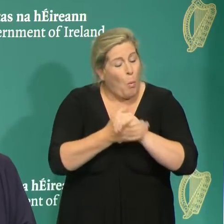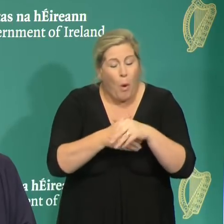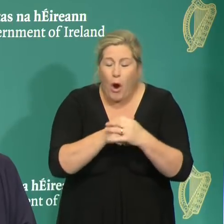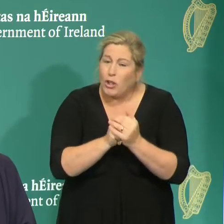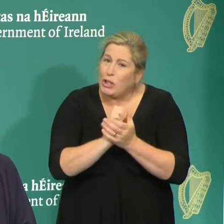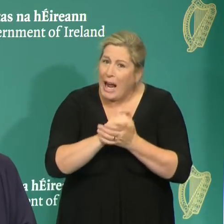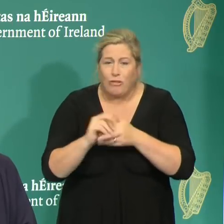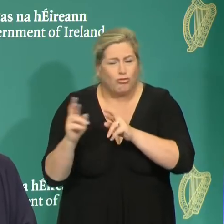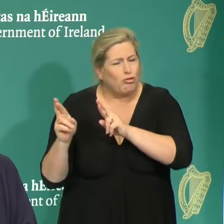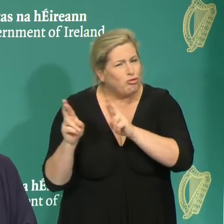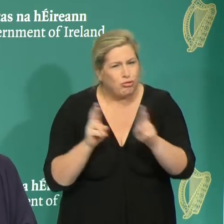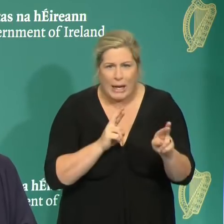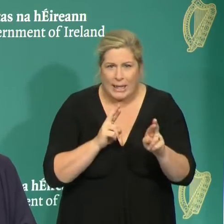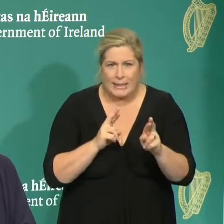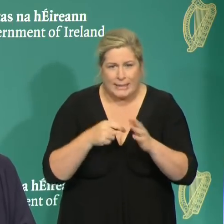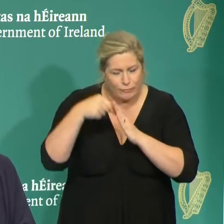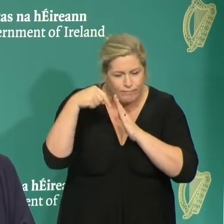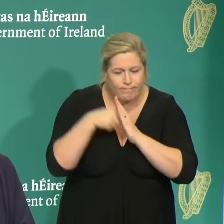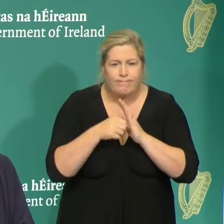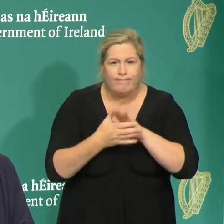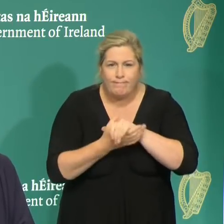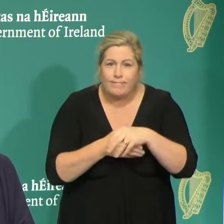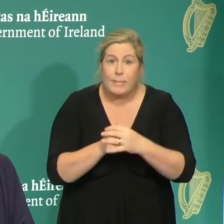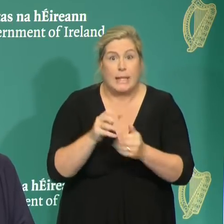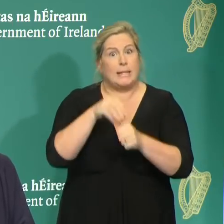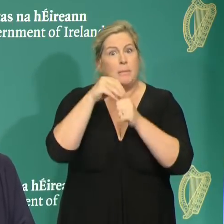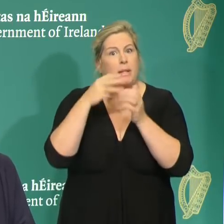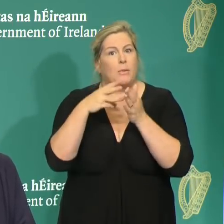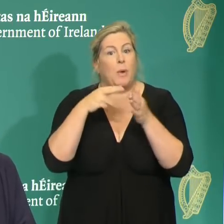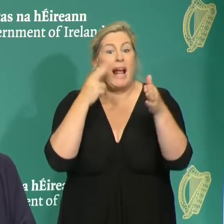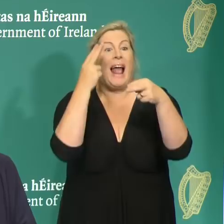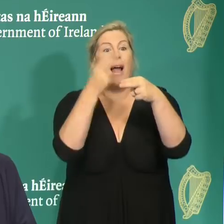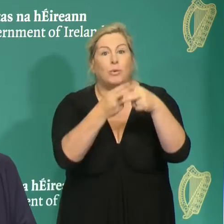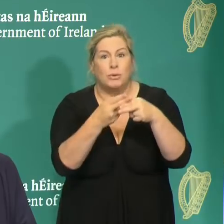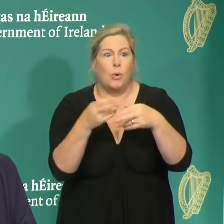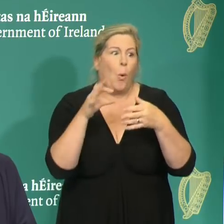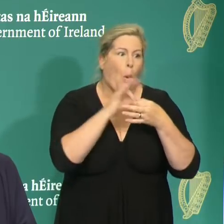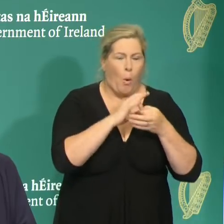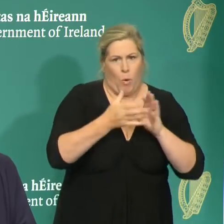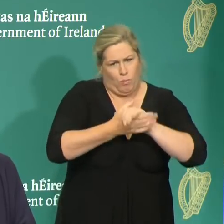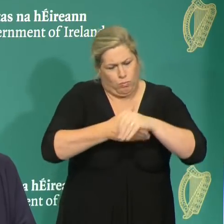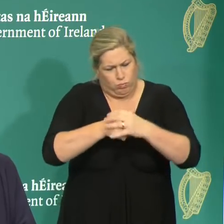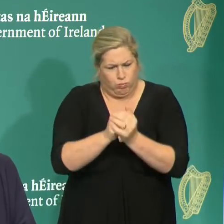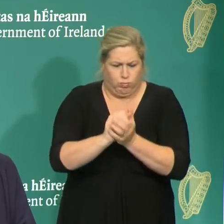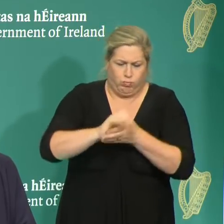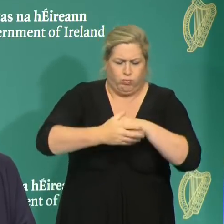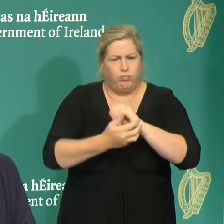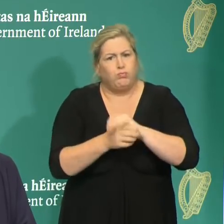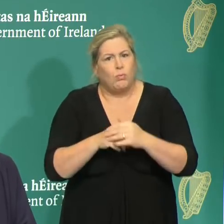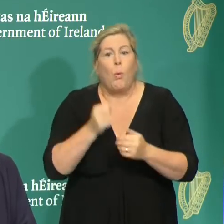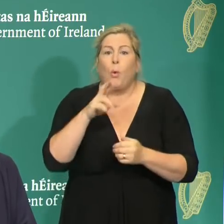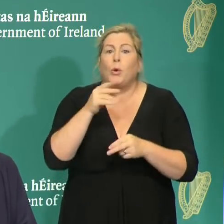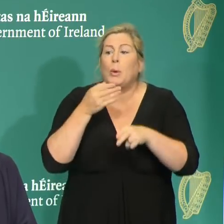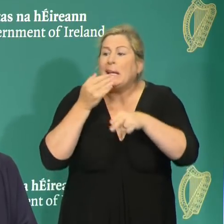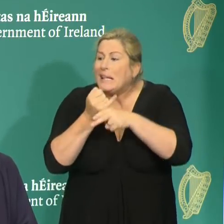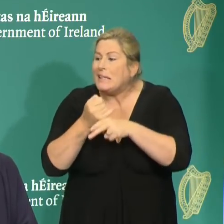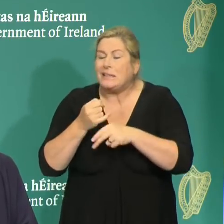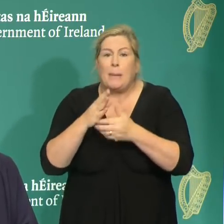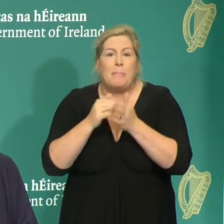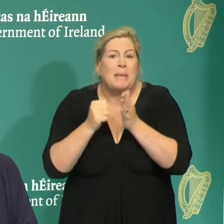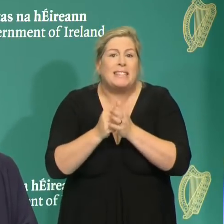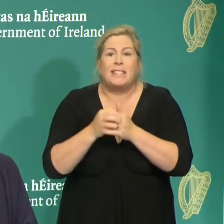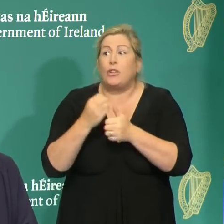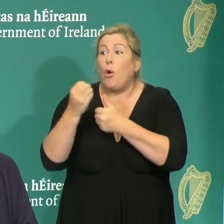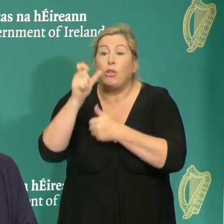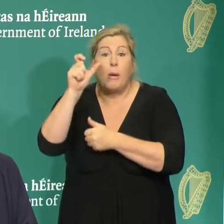regularly and thoroughly, especially after you have been out and about or in and out of other people's homes or businesses. Continue